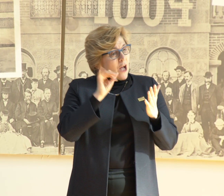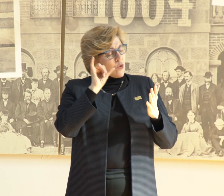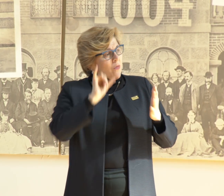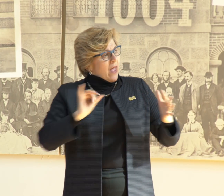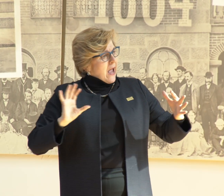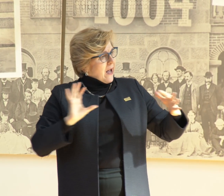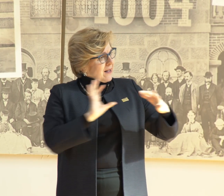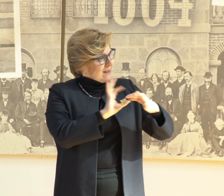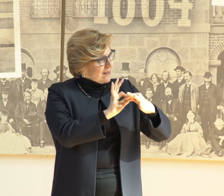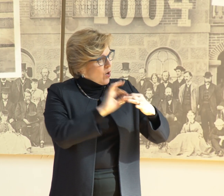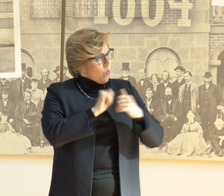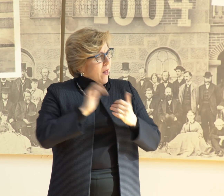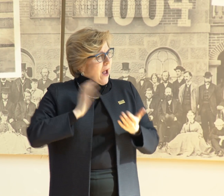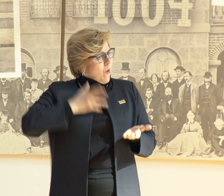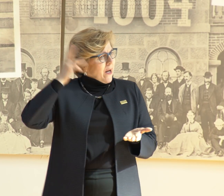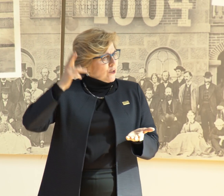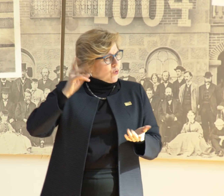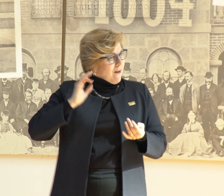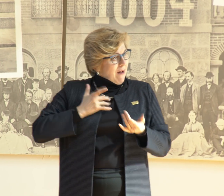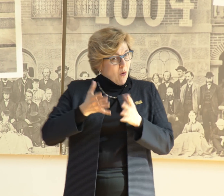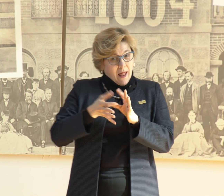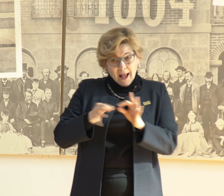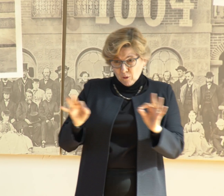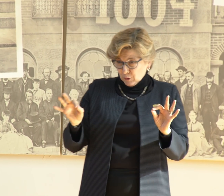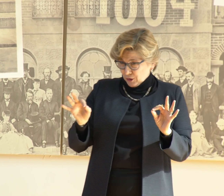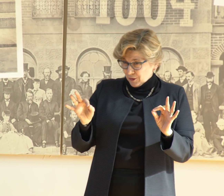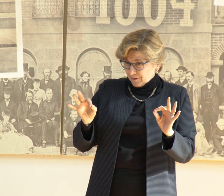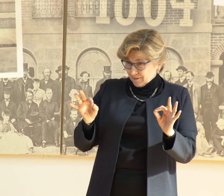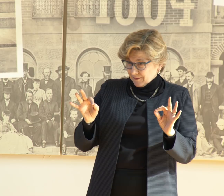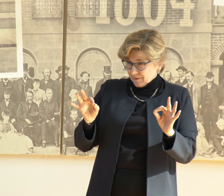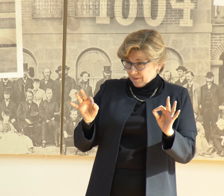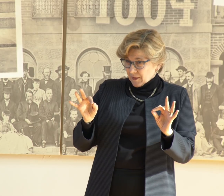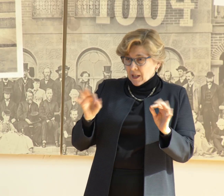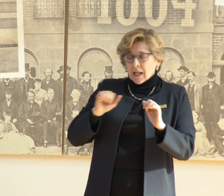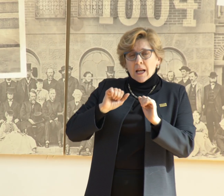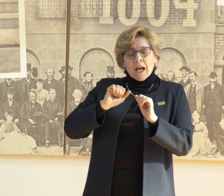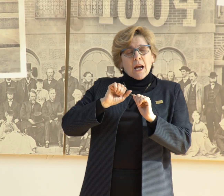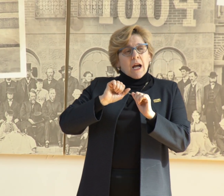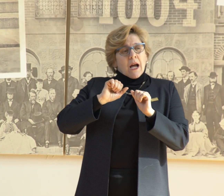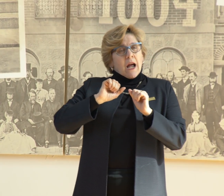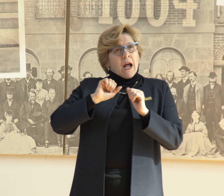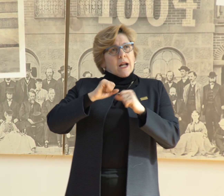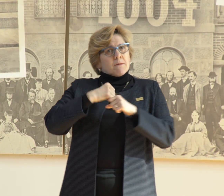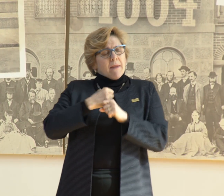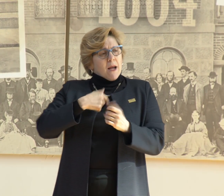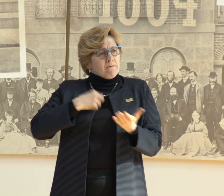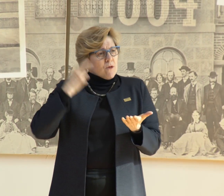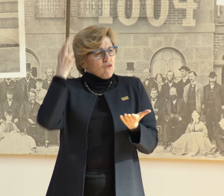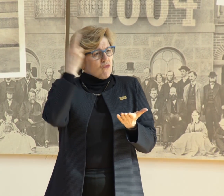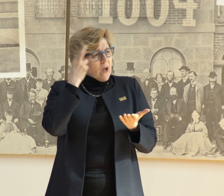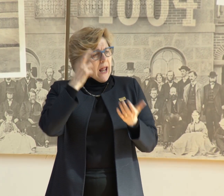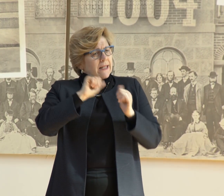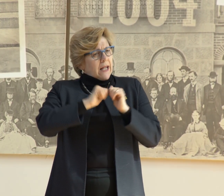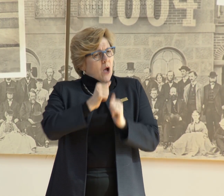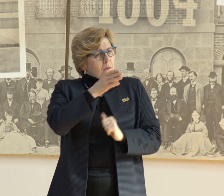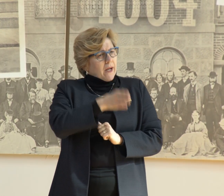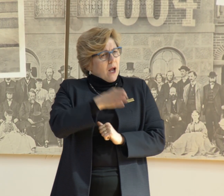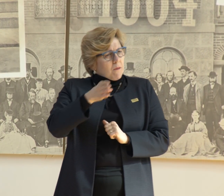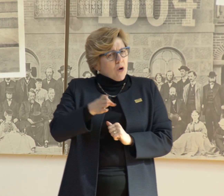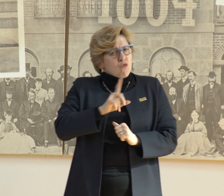France. And those connections with the history of our language are rich. And they've made